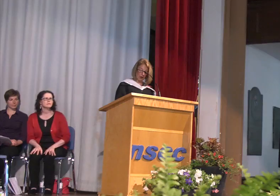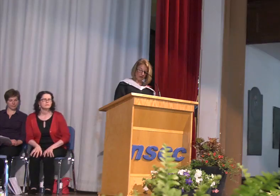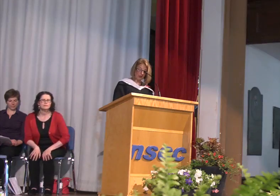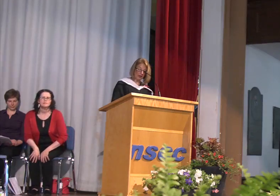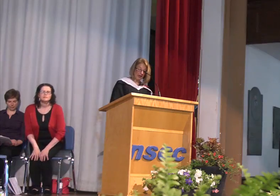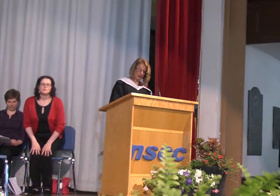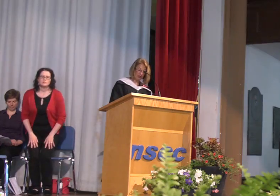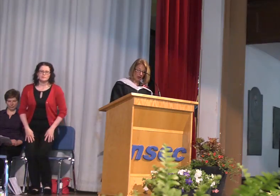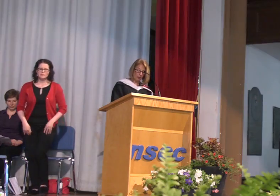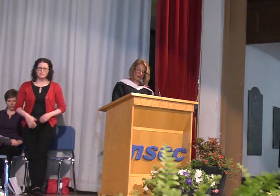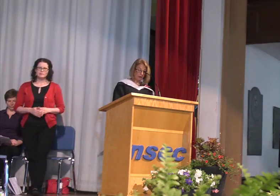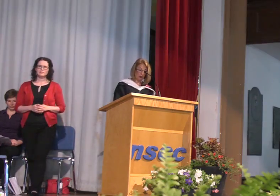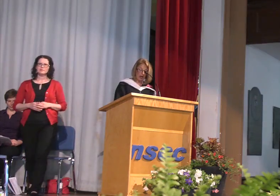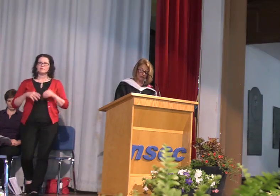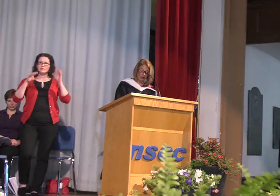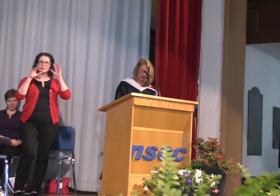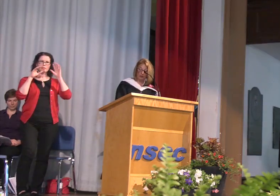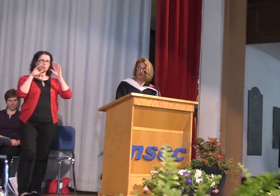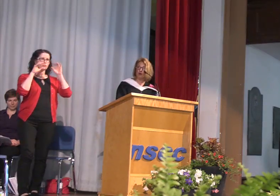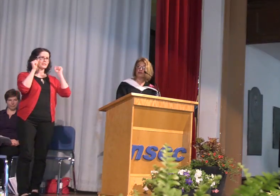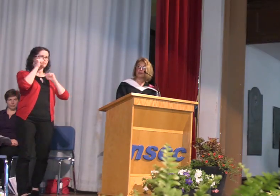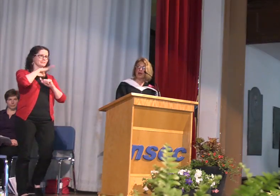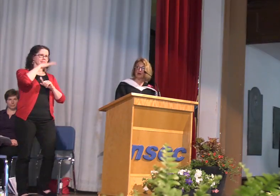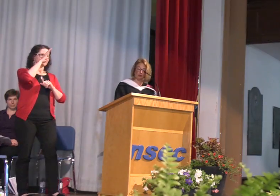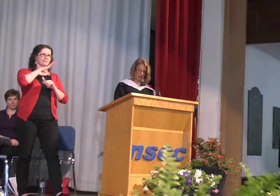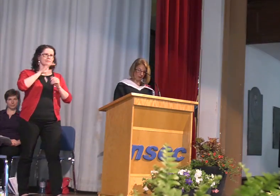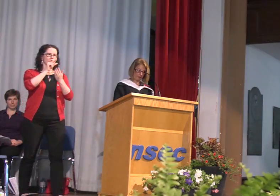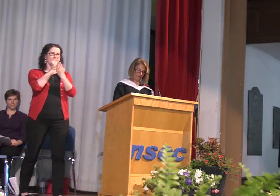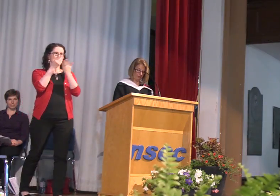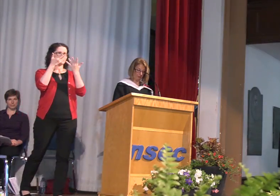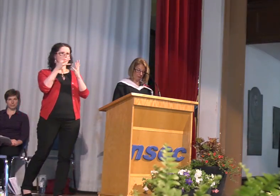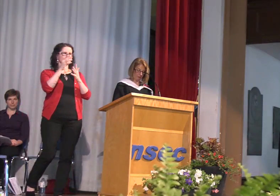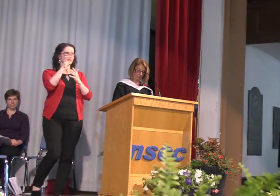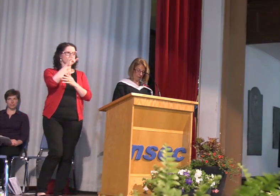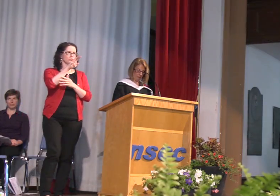Mr. President, ladies and gentlemen, the graduates in tourism management.